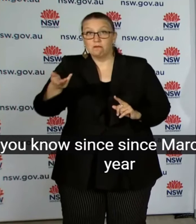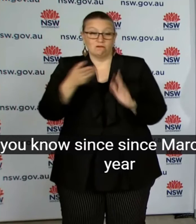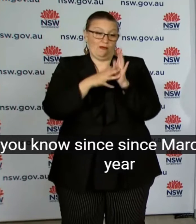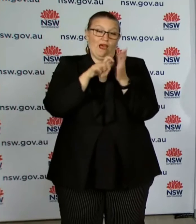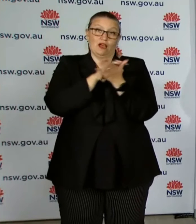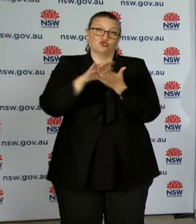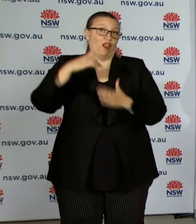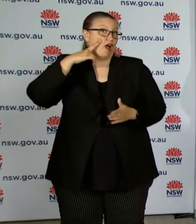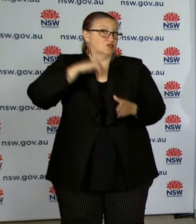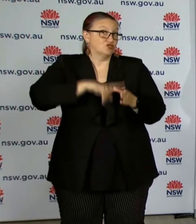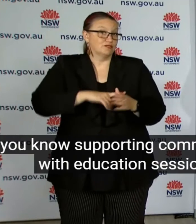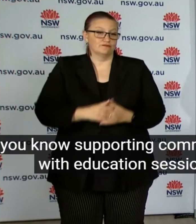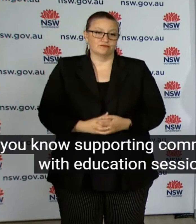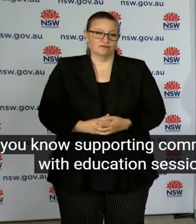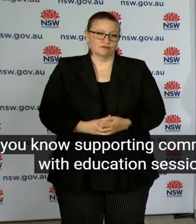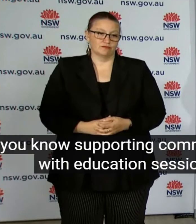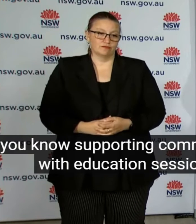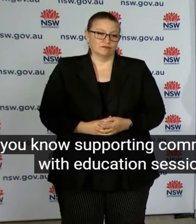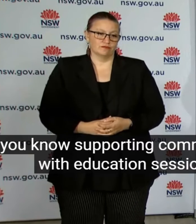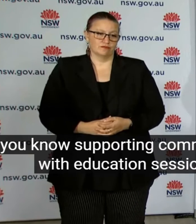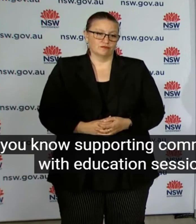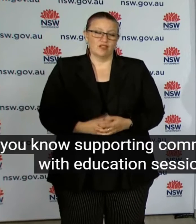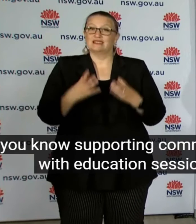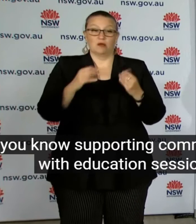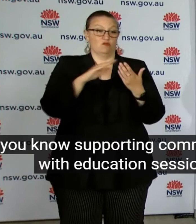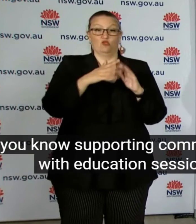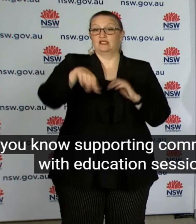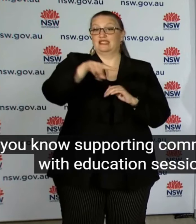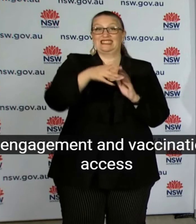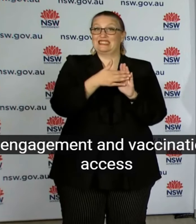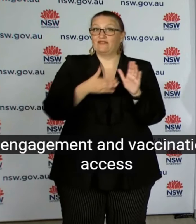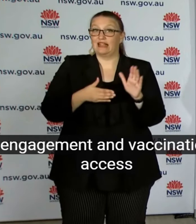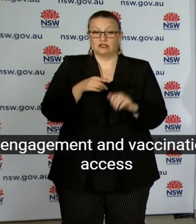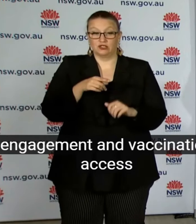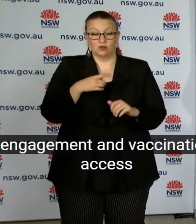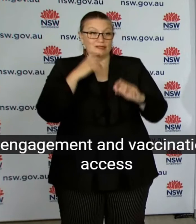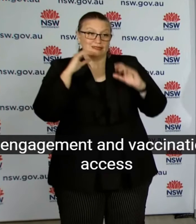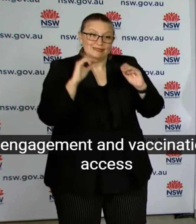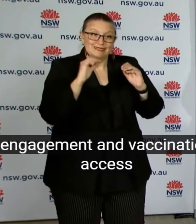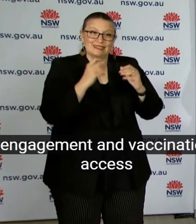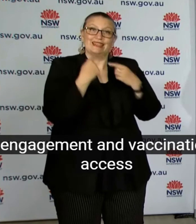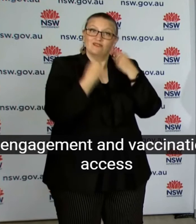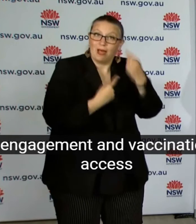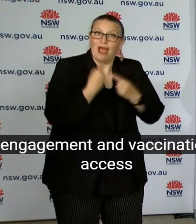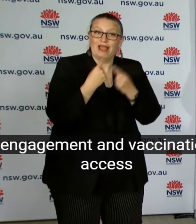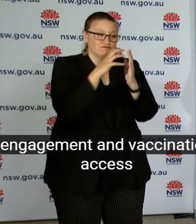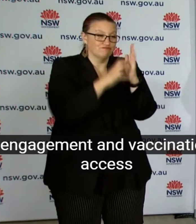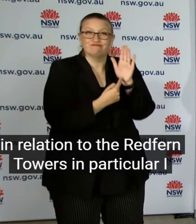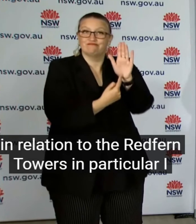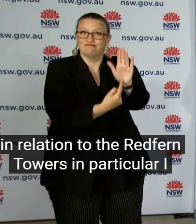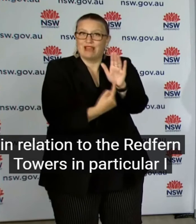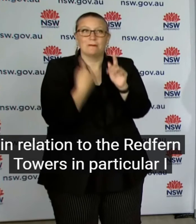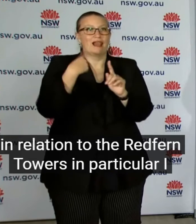Supporting communities with education, sessions, engagement, and vaccination access. In relation to the